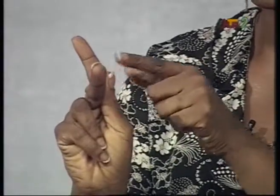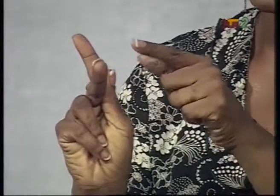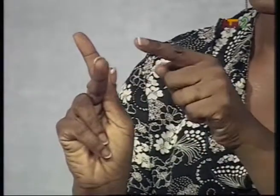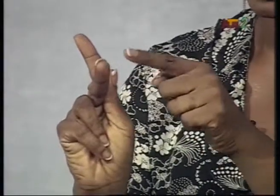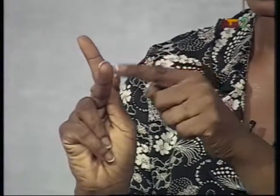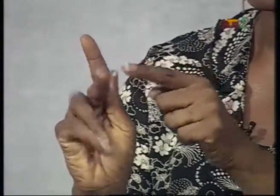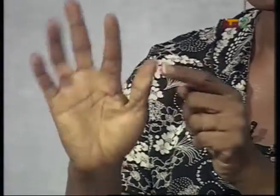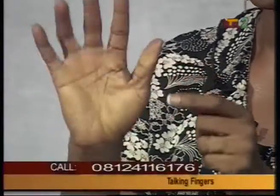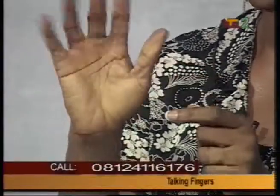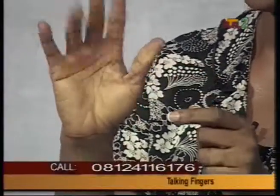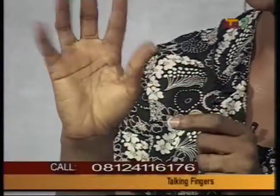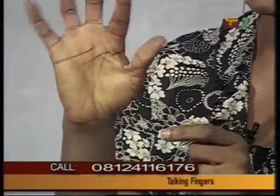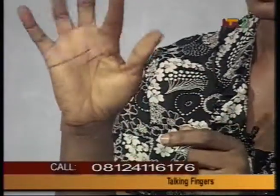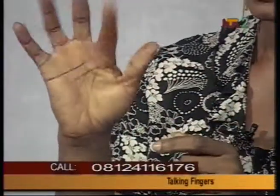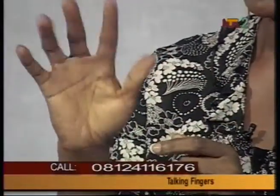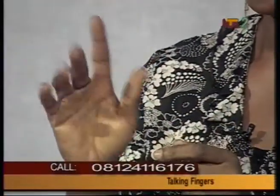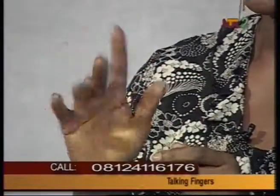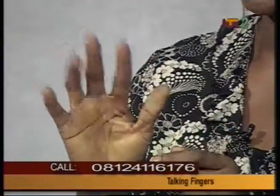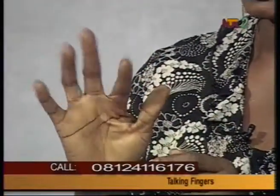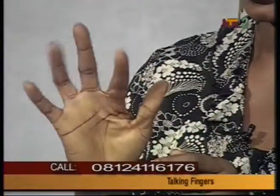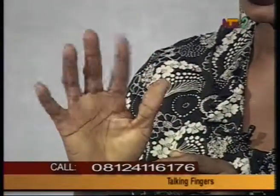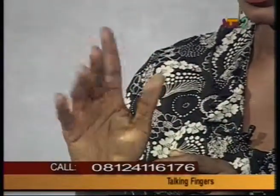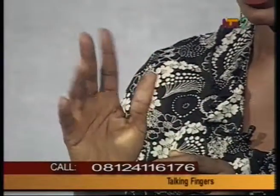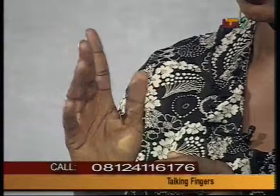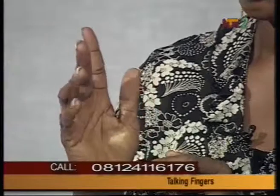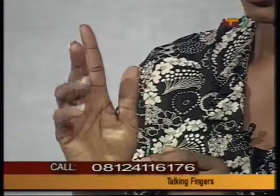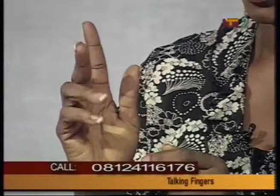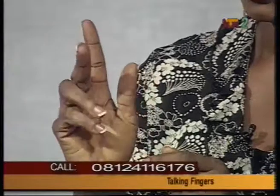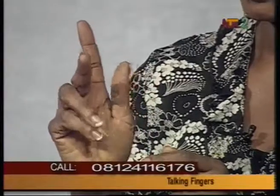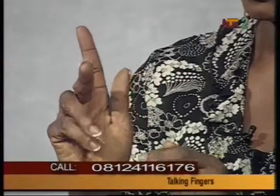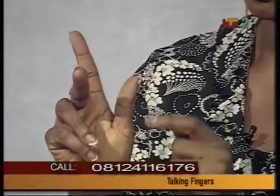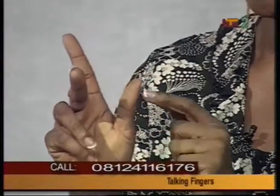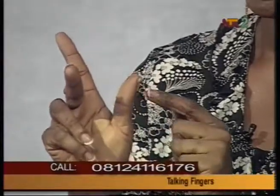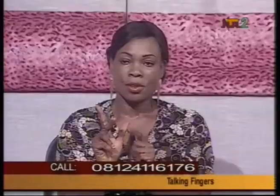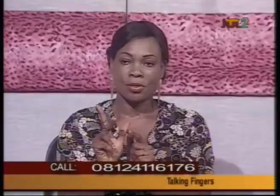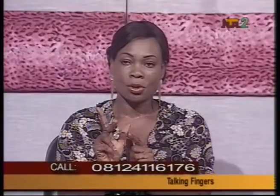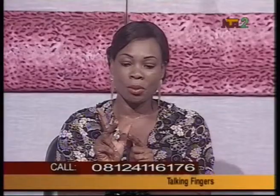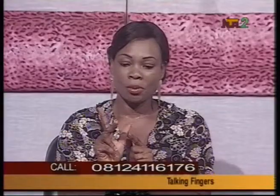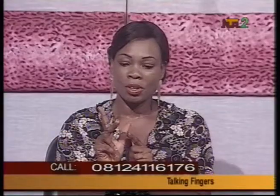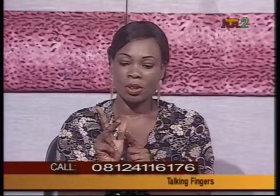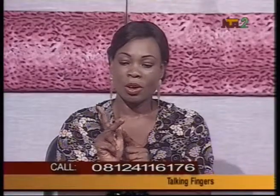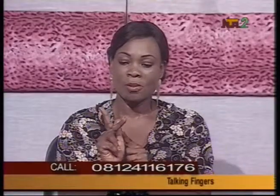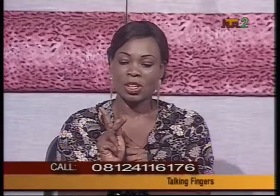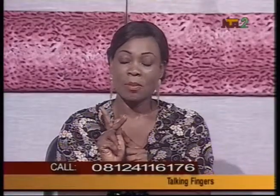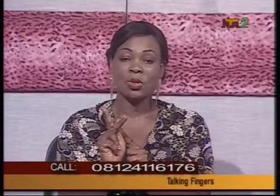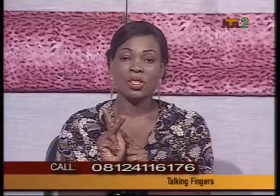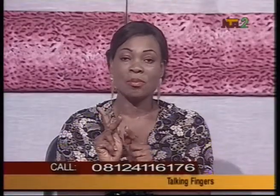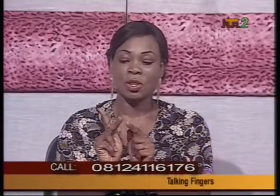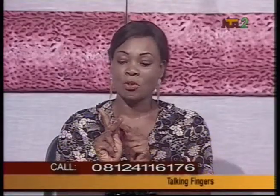finger and the middle finger. Let me flip it again and then let's see. The thumb comes in between the middle